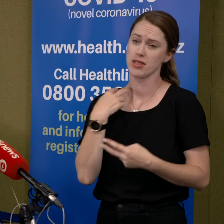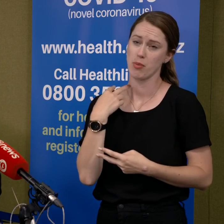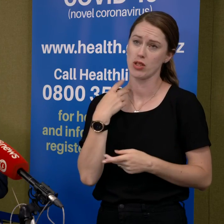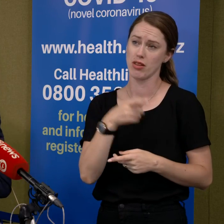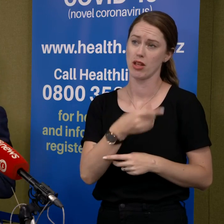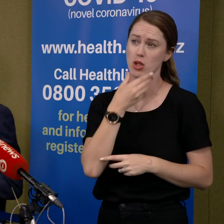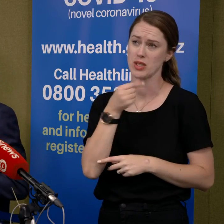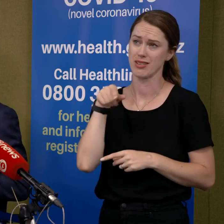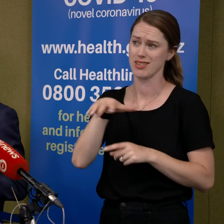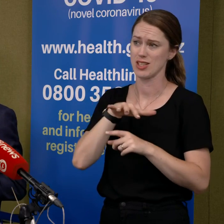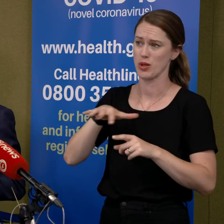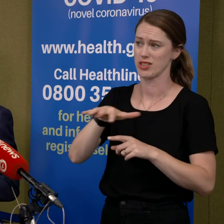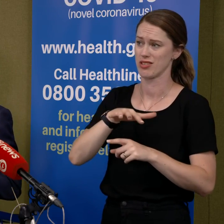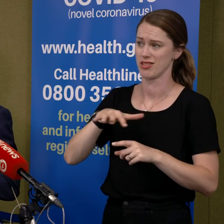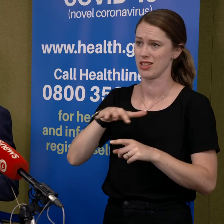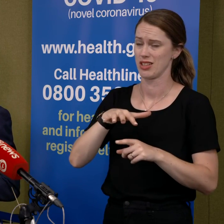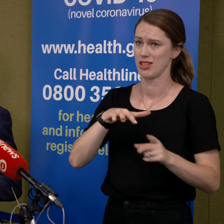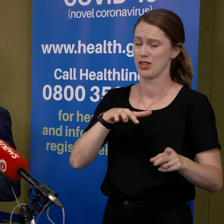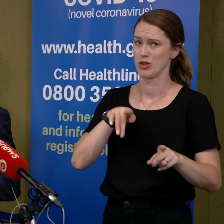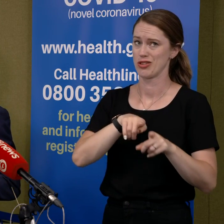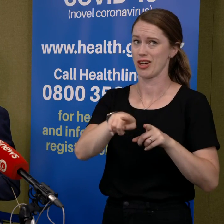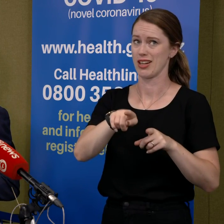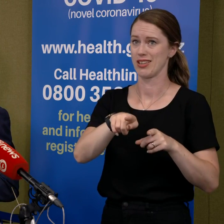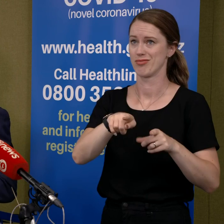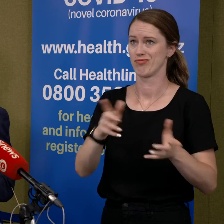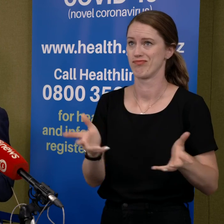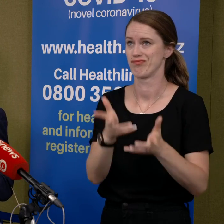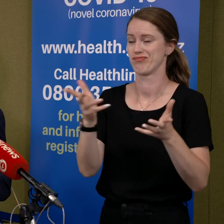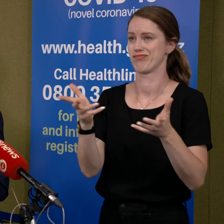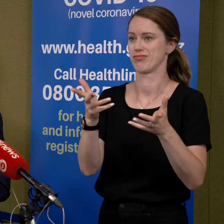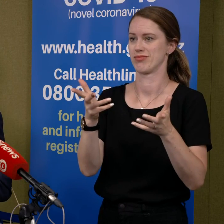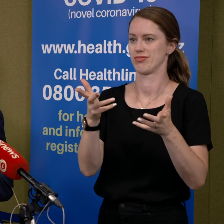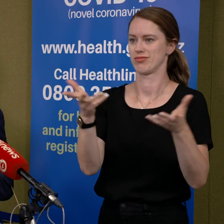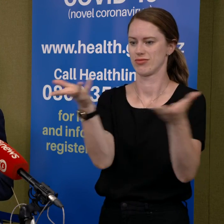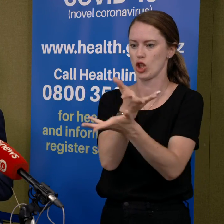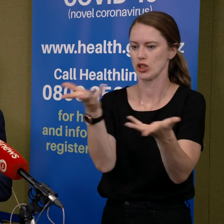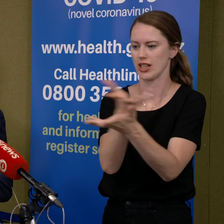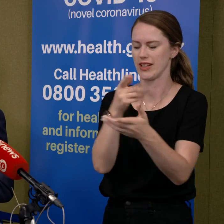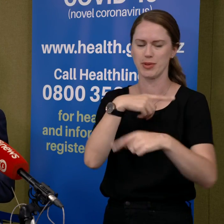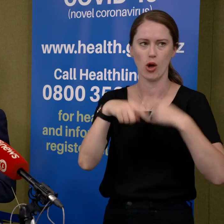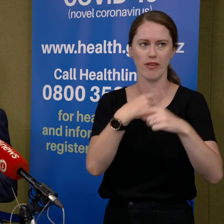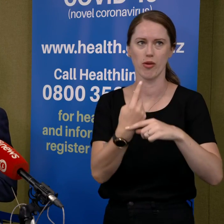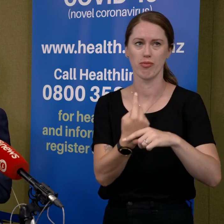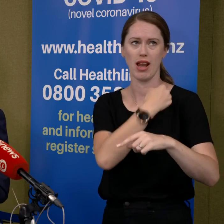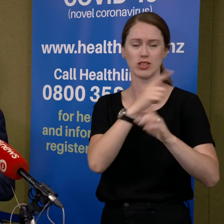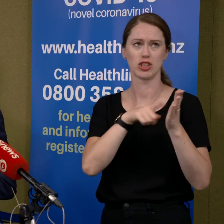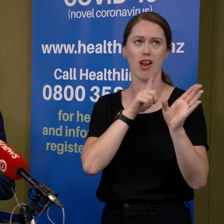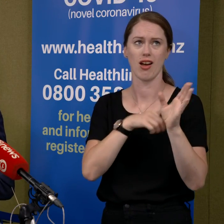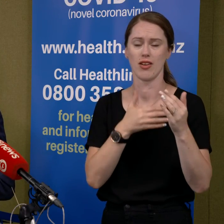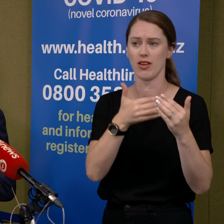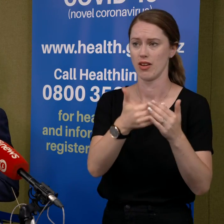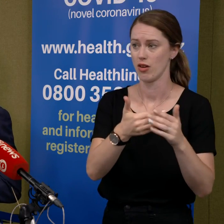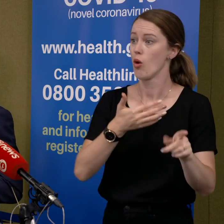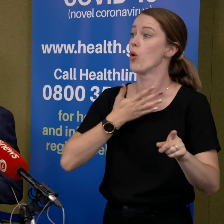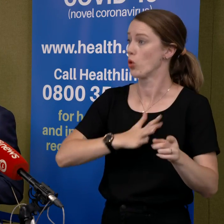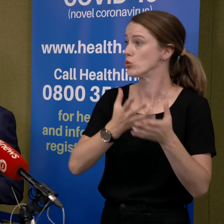they are using this situation to get leverage around an industrial matter that's been ongoing since last July. That doesn't mean that